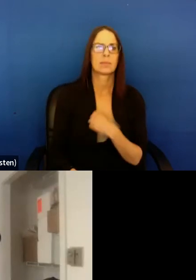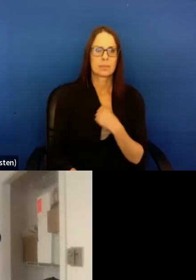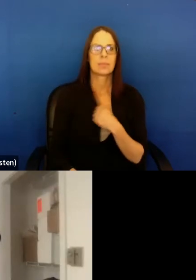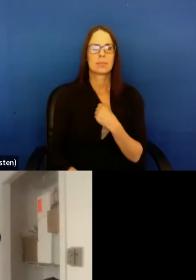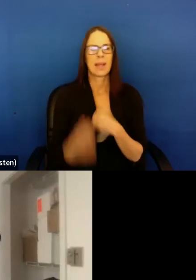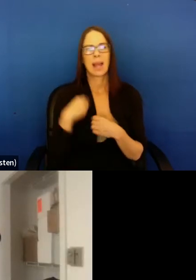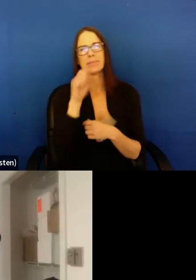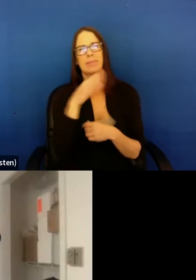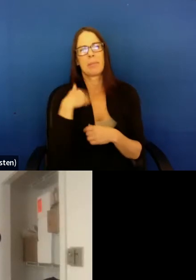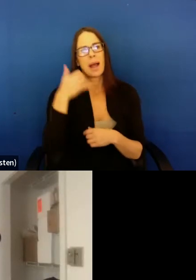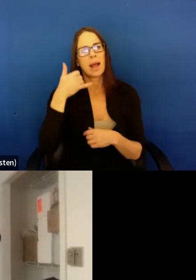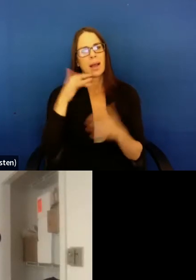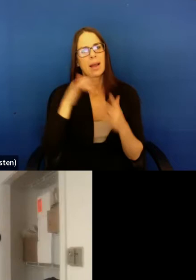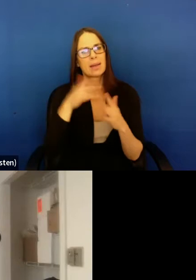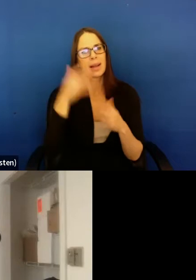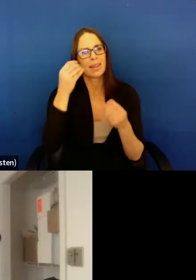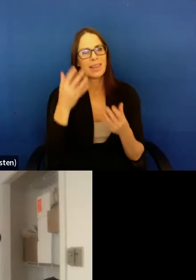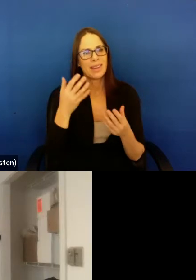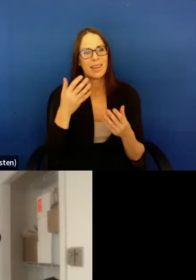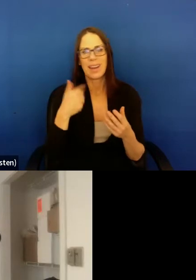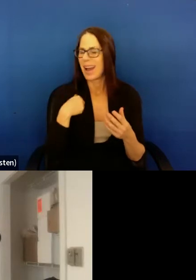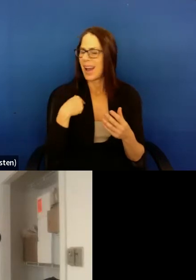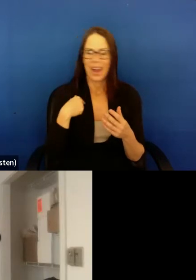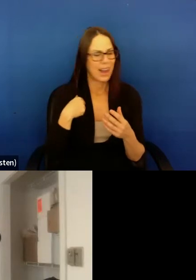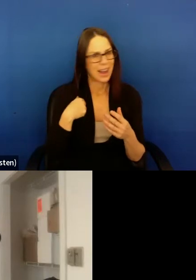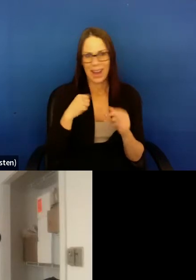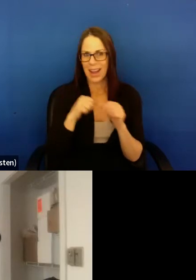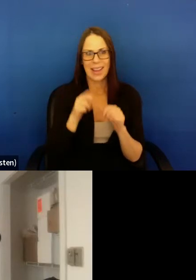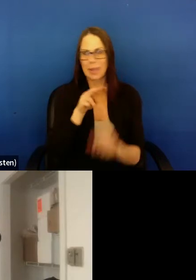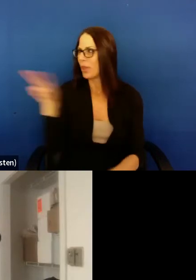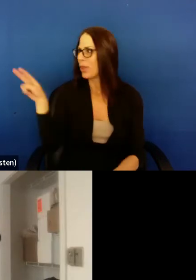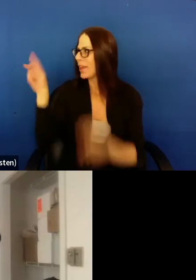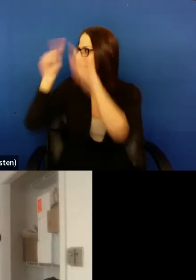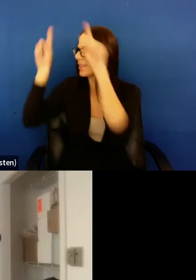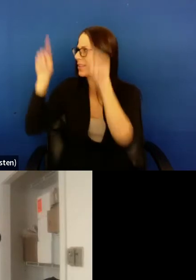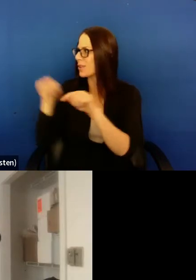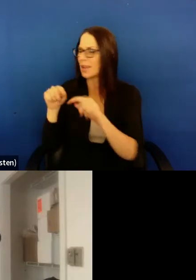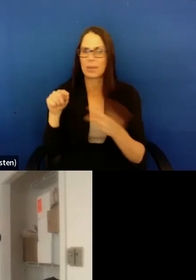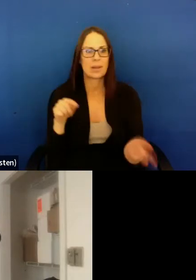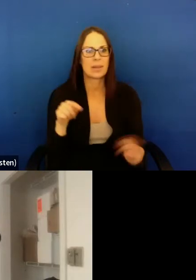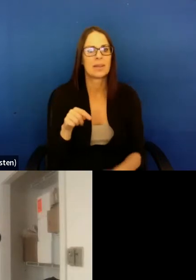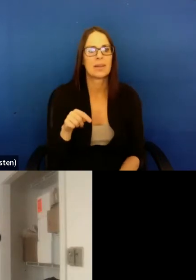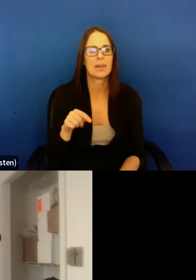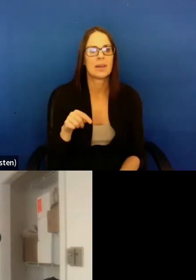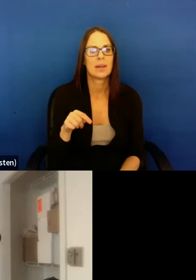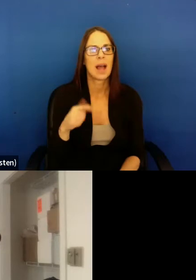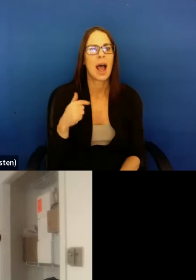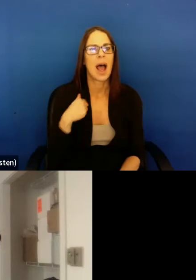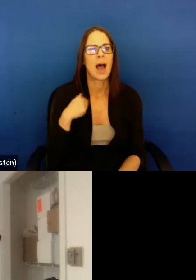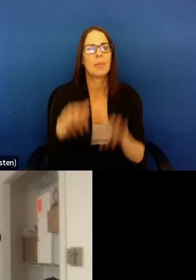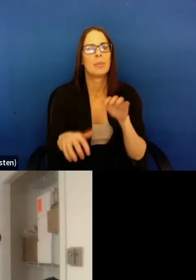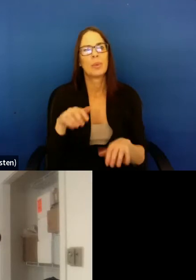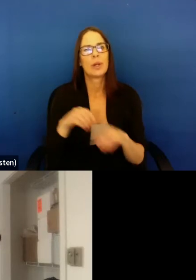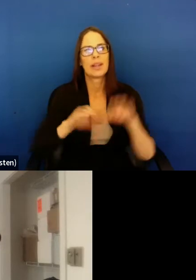great. I keep I'll looking go at the ahead screen. I and put realize it's in front of me as Troy's well. email in the chat. I'll go ahead and put Troy's email in the chat. Thank you very